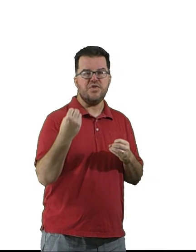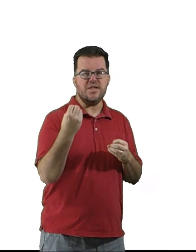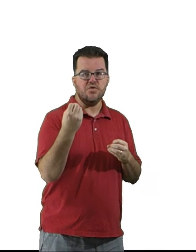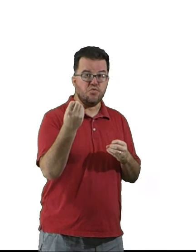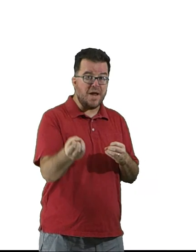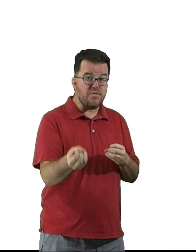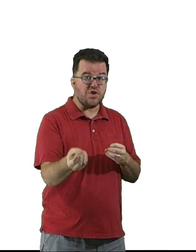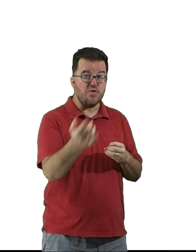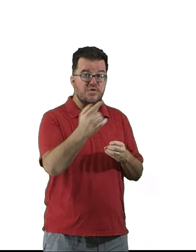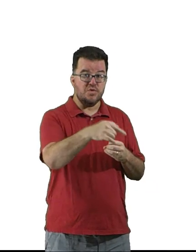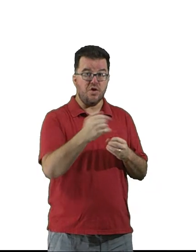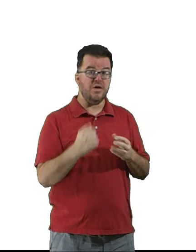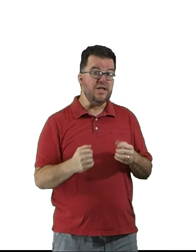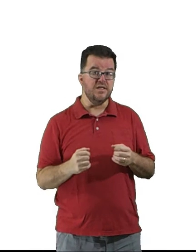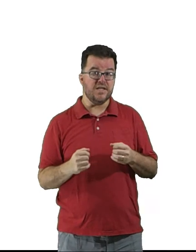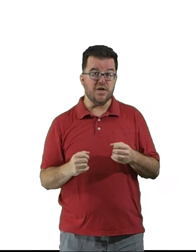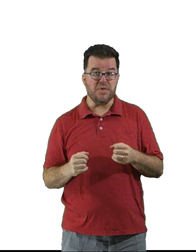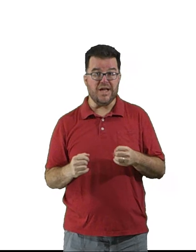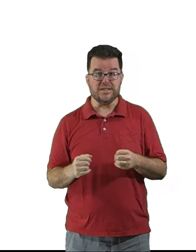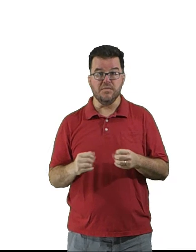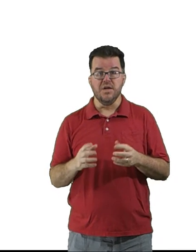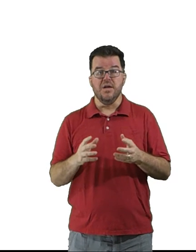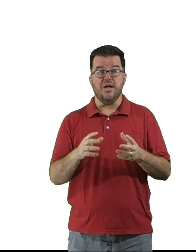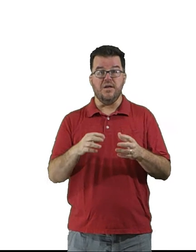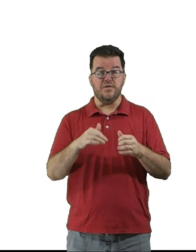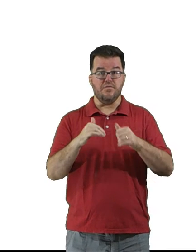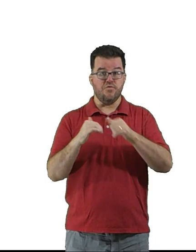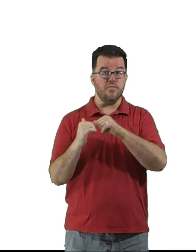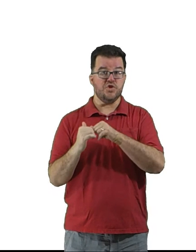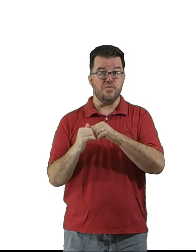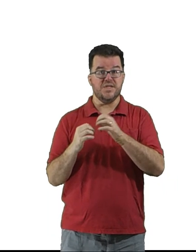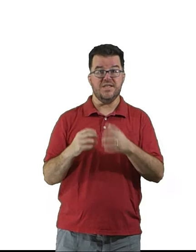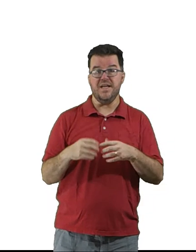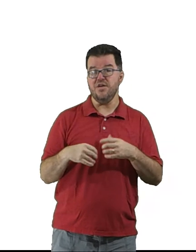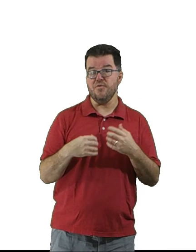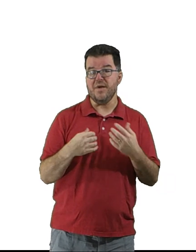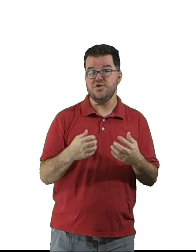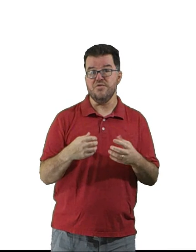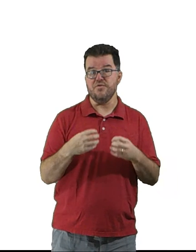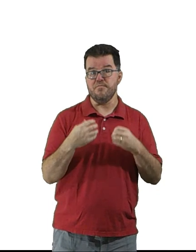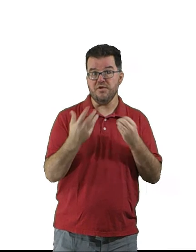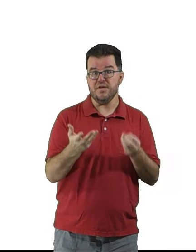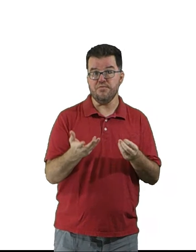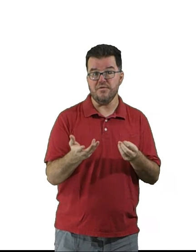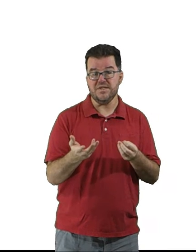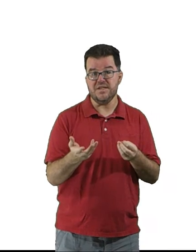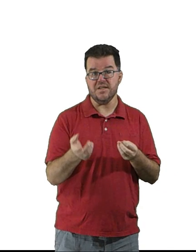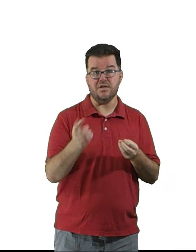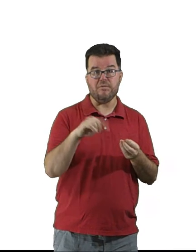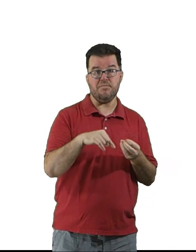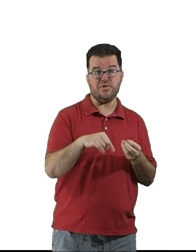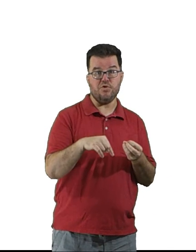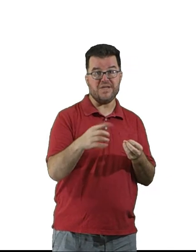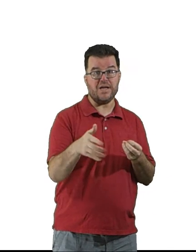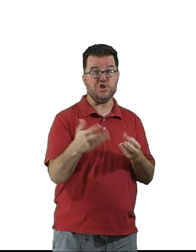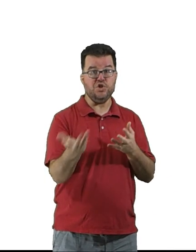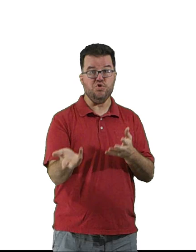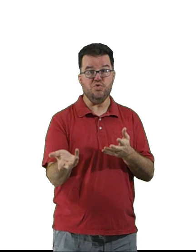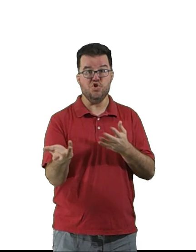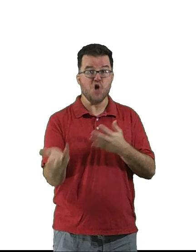the ribosomes, which are in the cytoplasm. The chromosomes contain information for building proteins, and the ribosomes actually do the